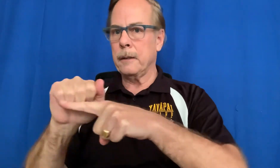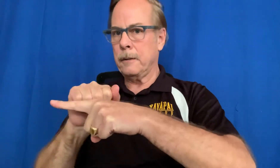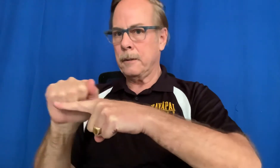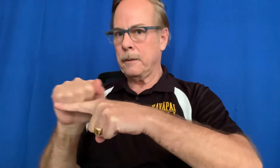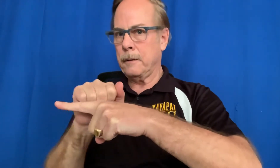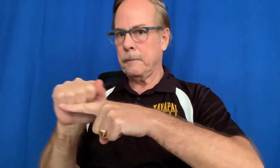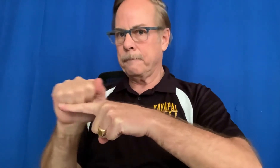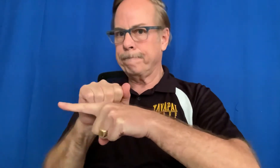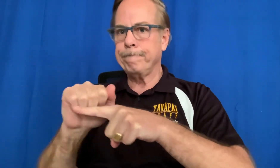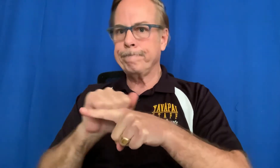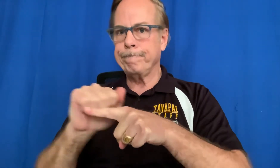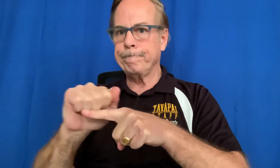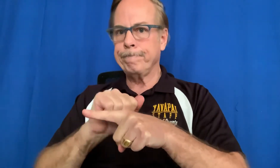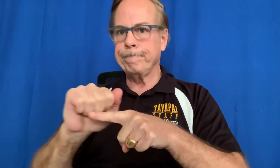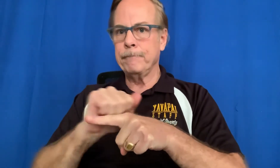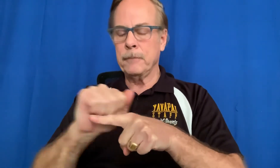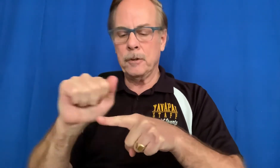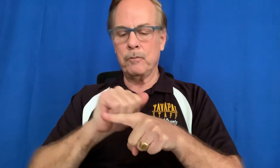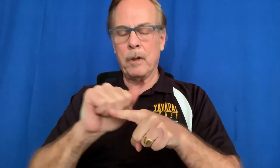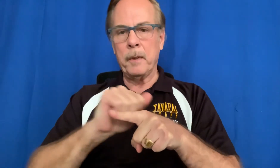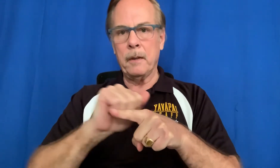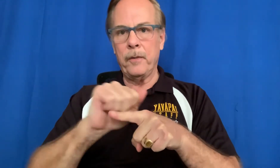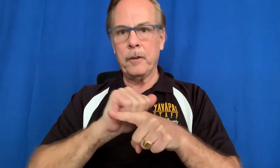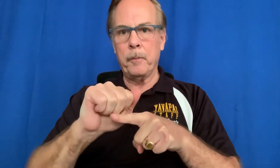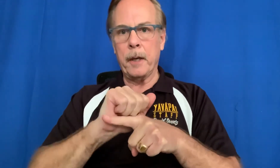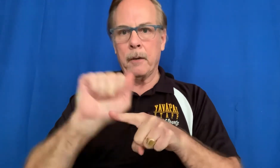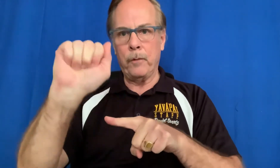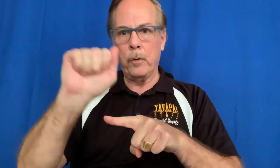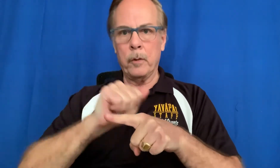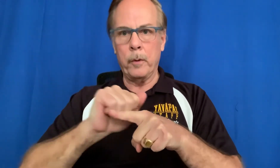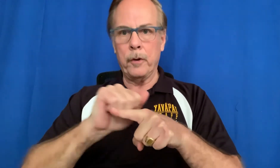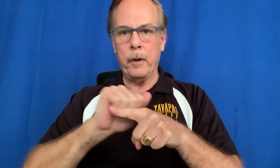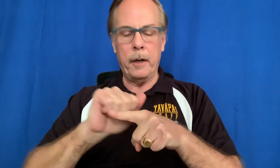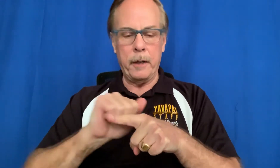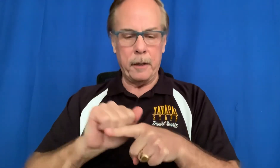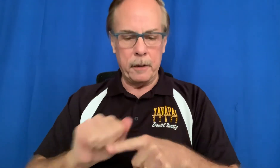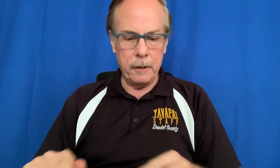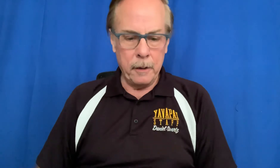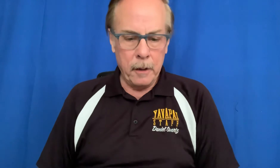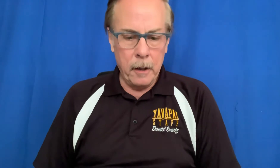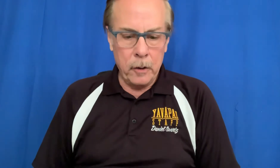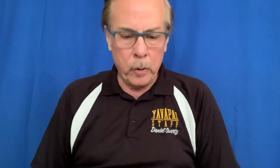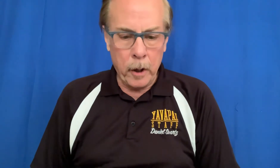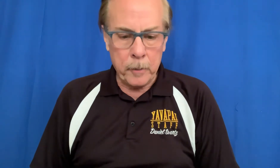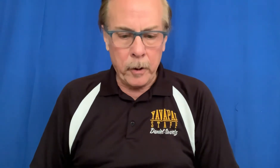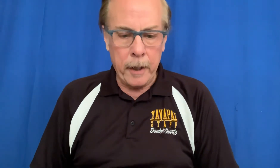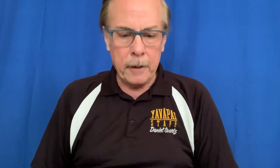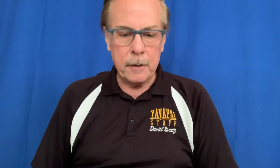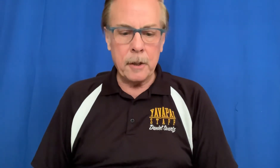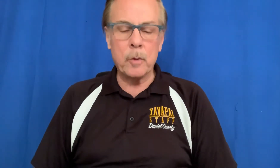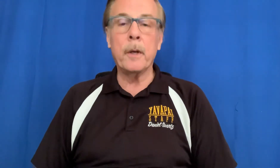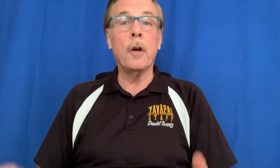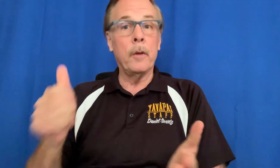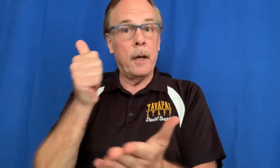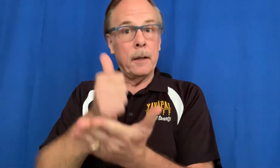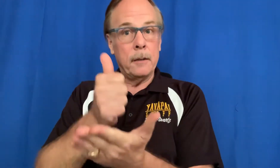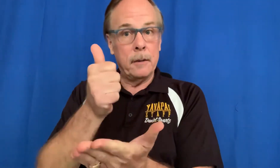practice. Just rubbing the finger back and forth with your A hand. To help, to aid, assist, we know that.